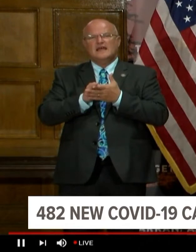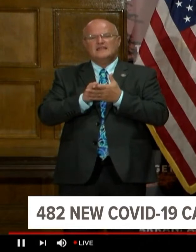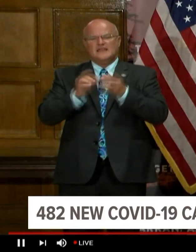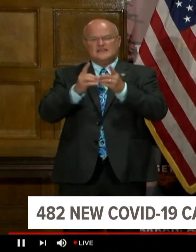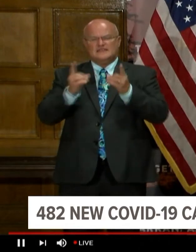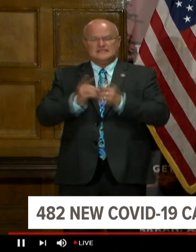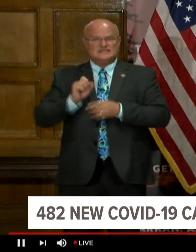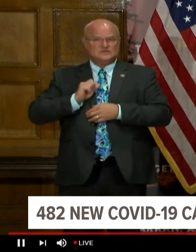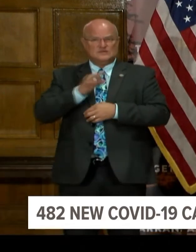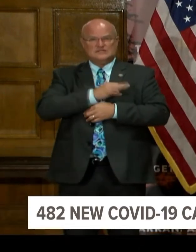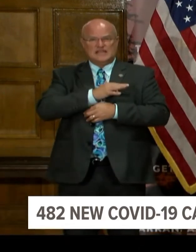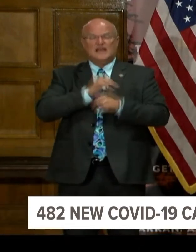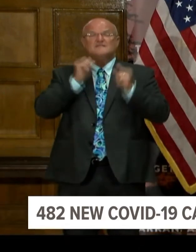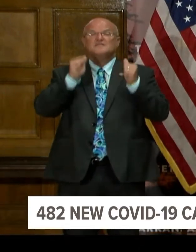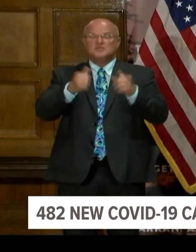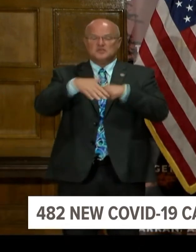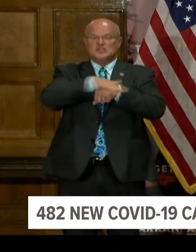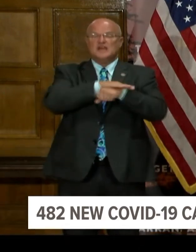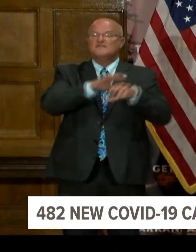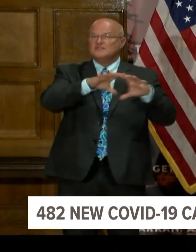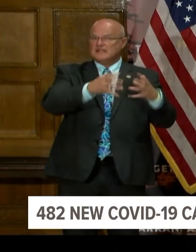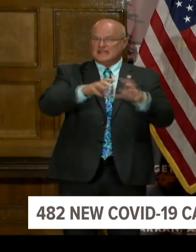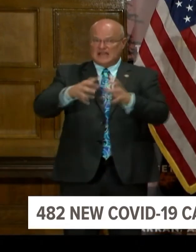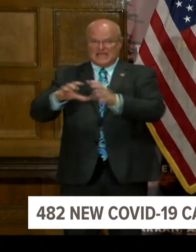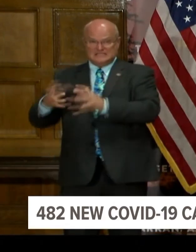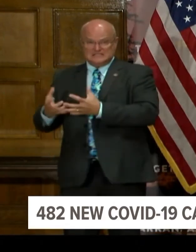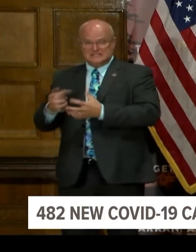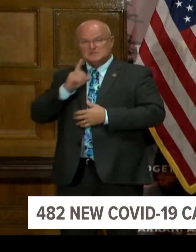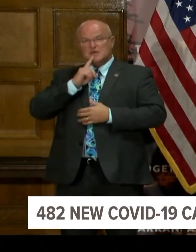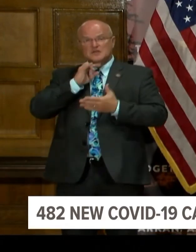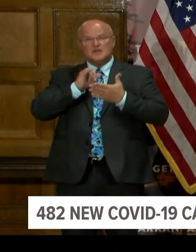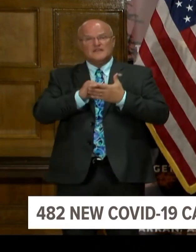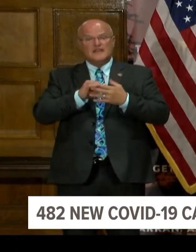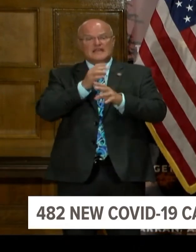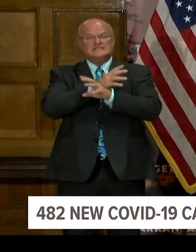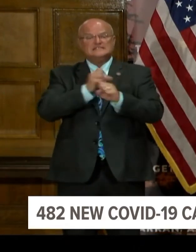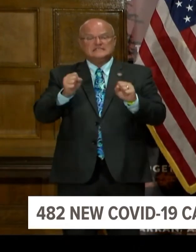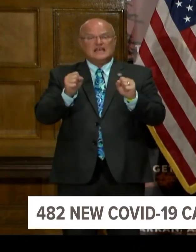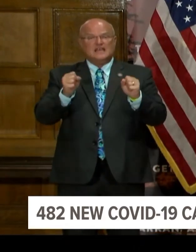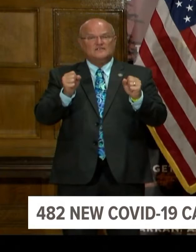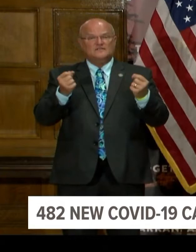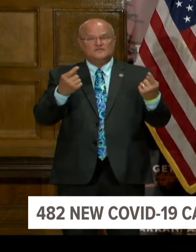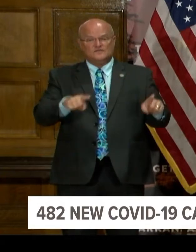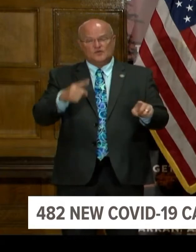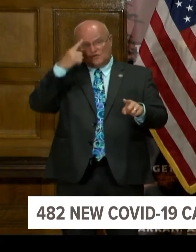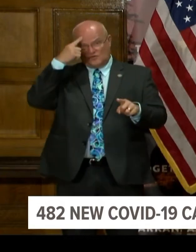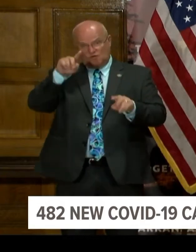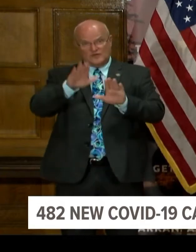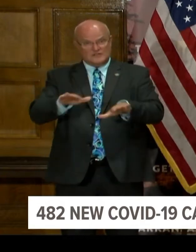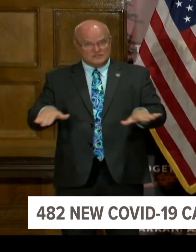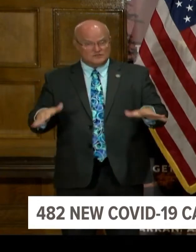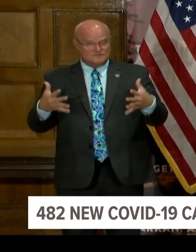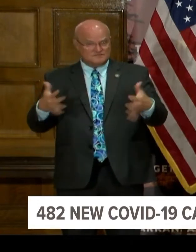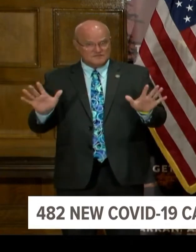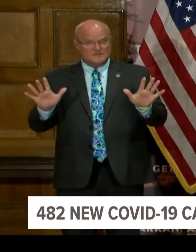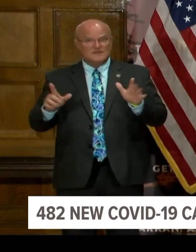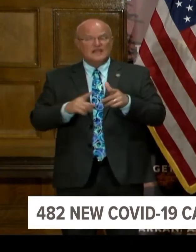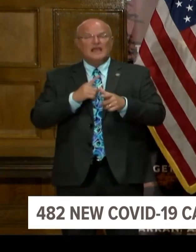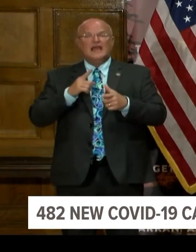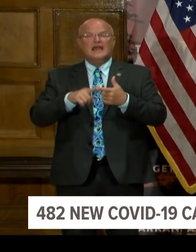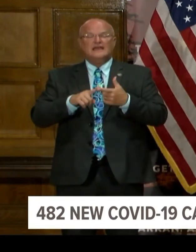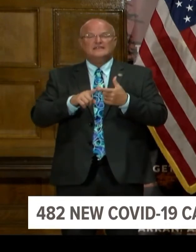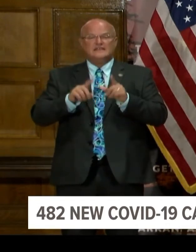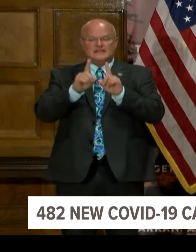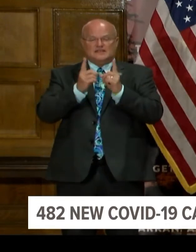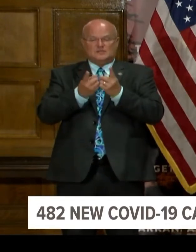district staff were able to cover the classrooms, make sure that safe conditions were available for the children, and then they released